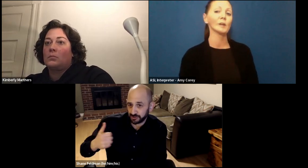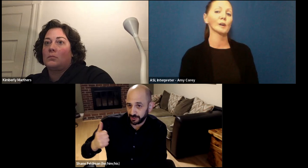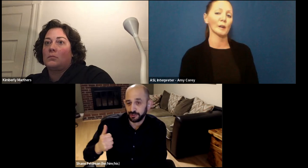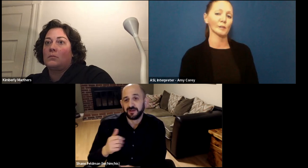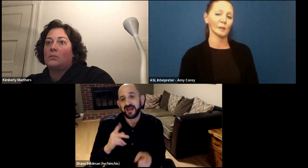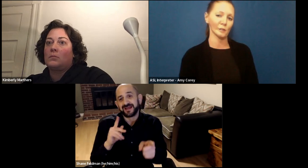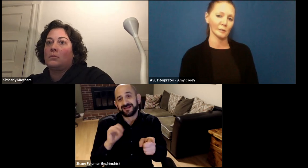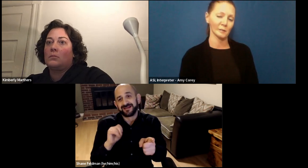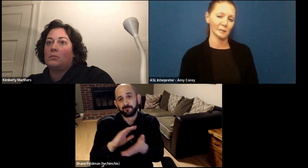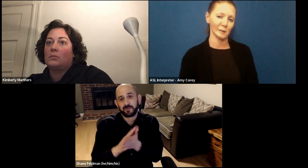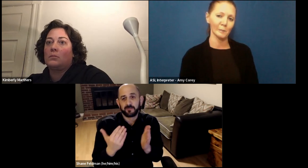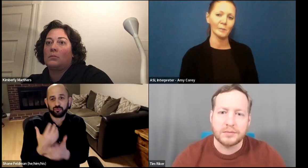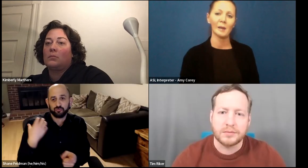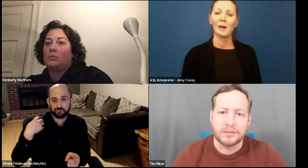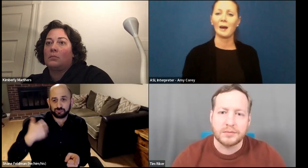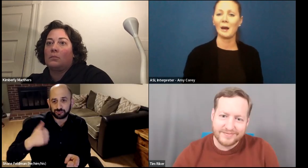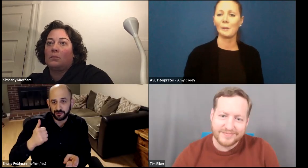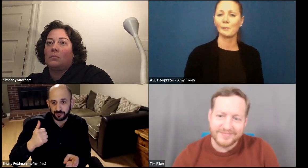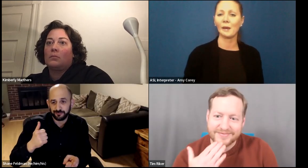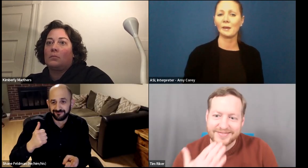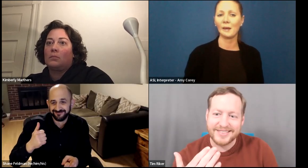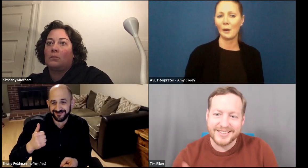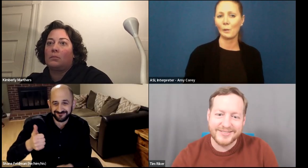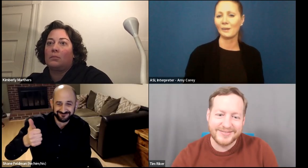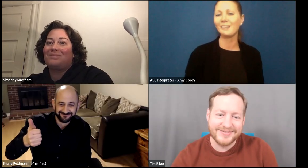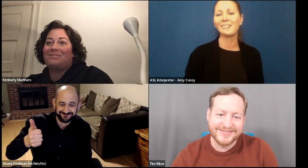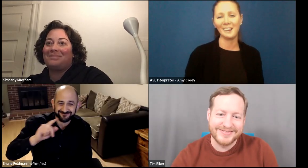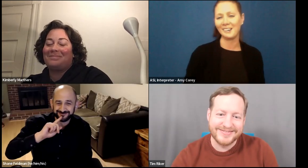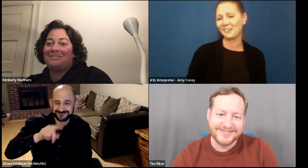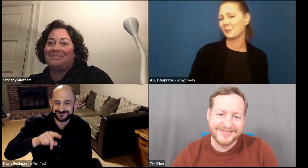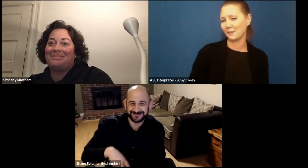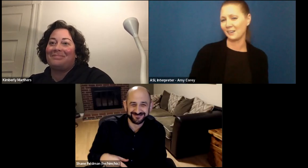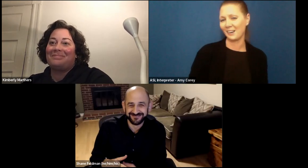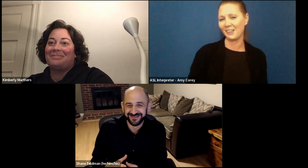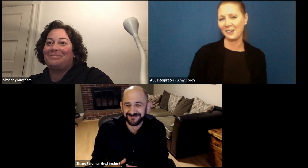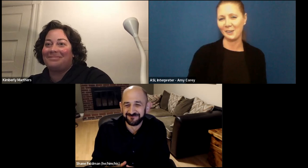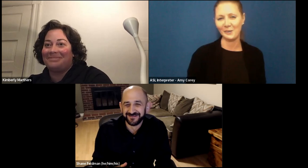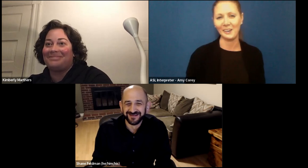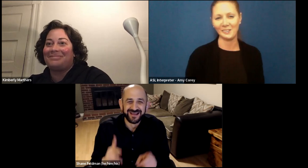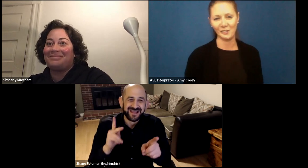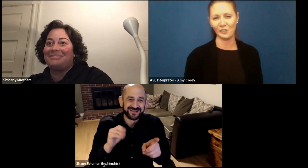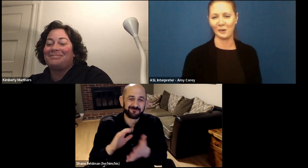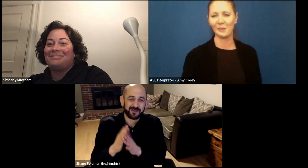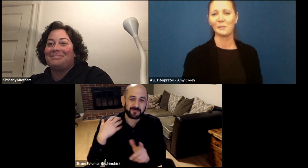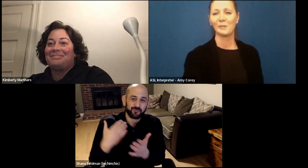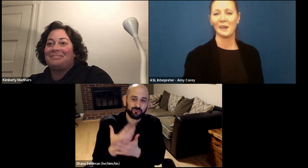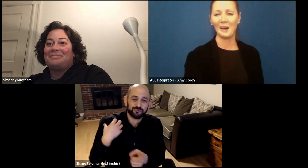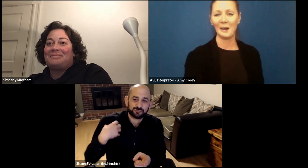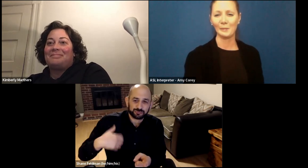way, congratulations, Tim. And now, and Tim is saying thank you. Yes,